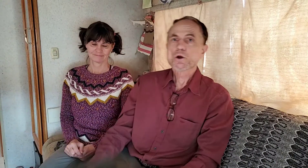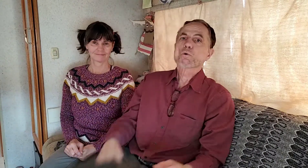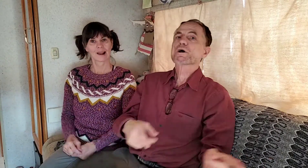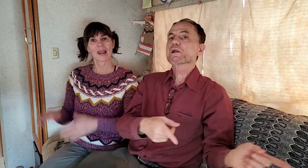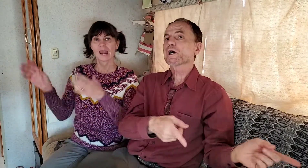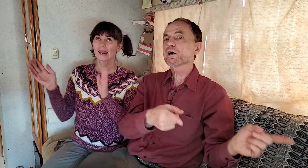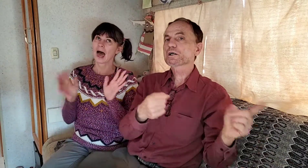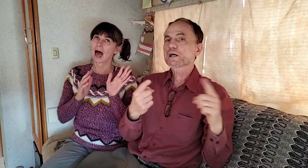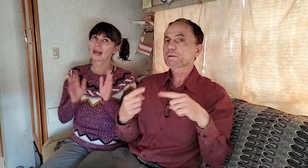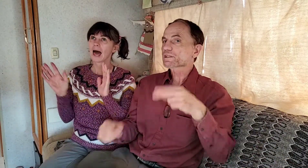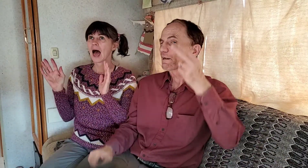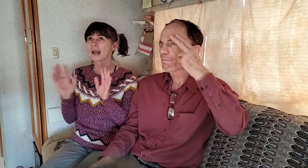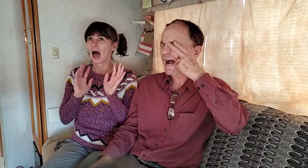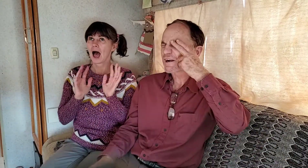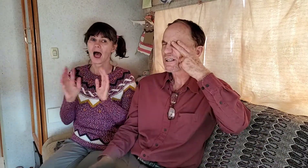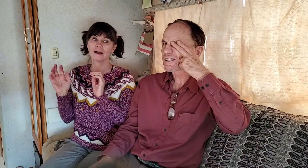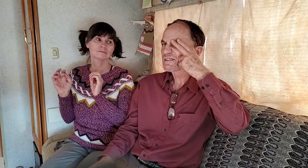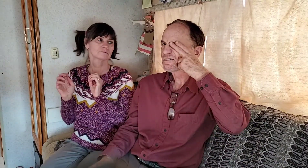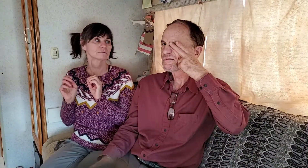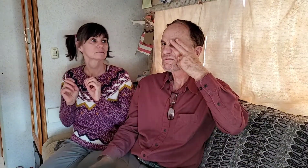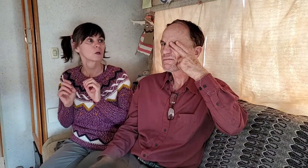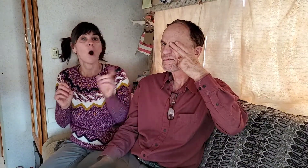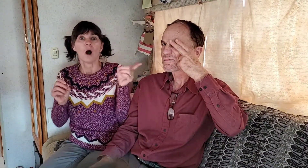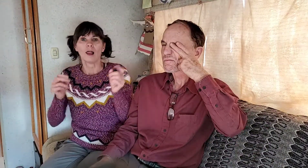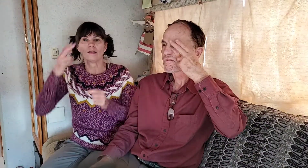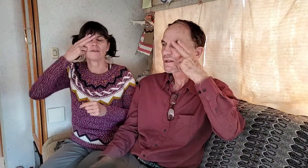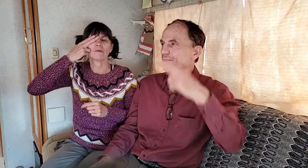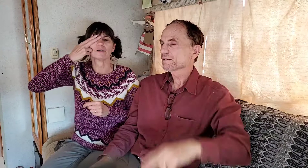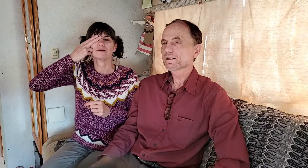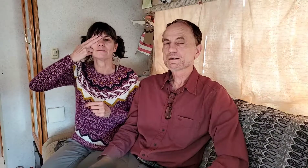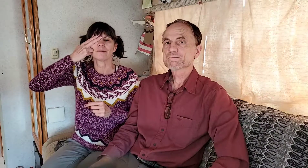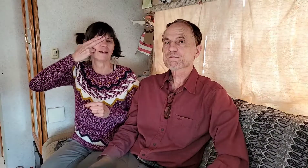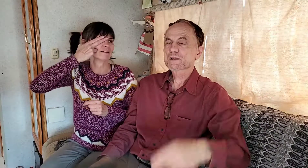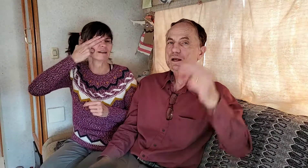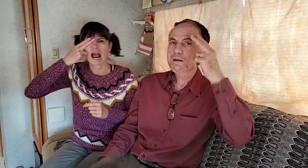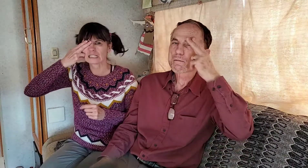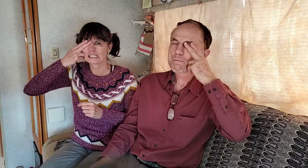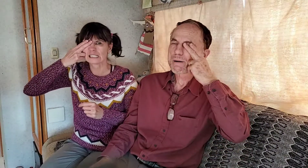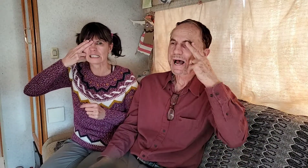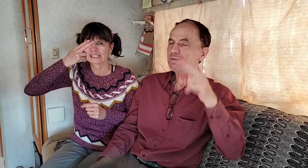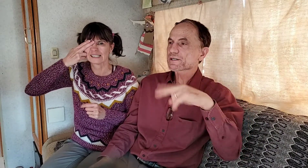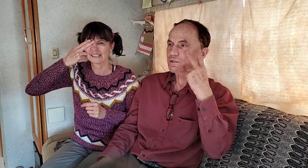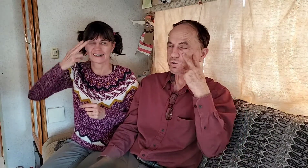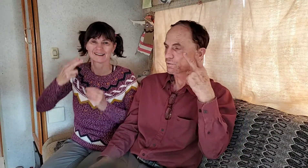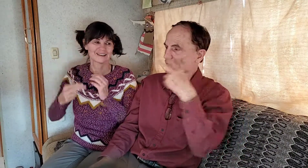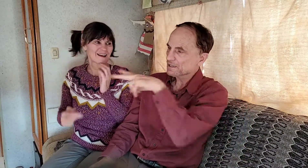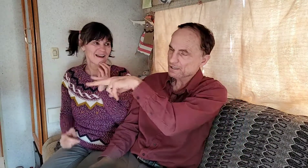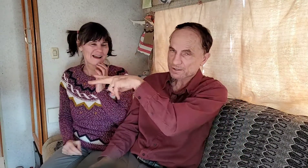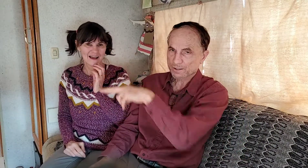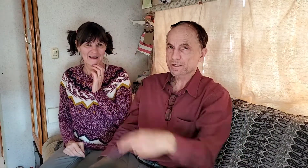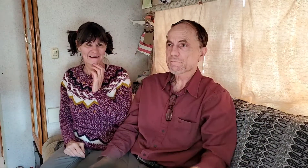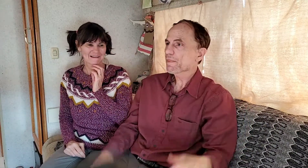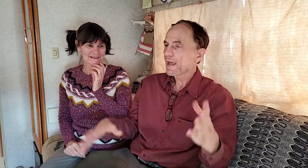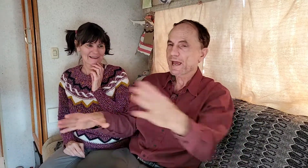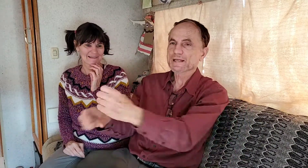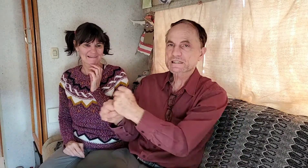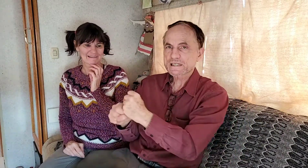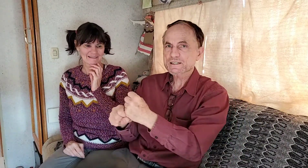when along comes a pirate. I love that one. Pirate who sees her and seizes